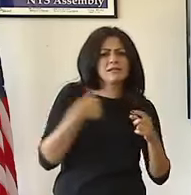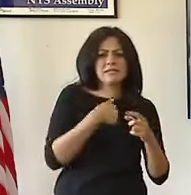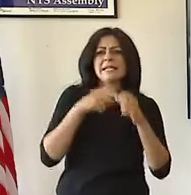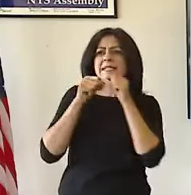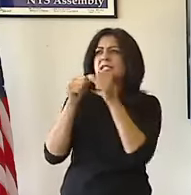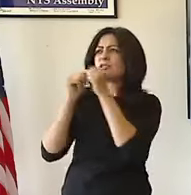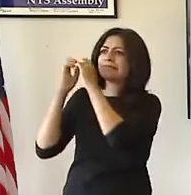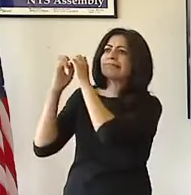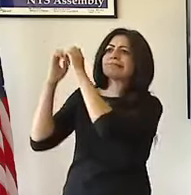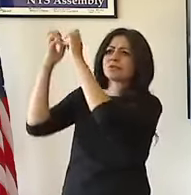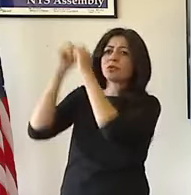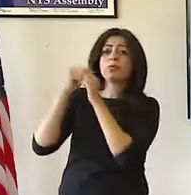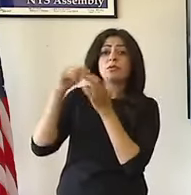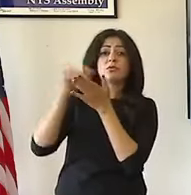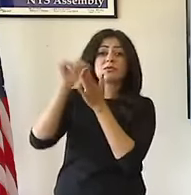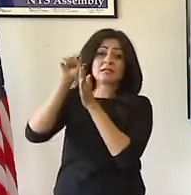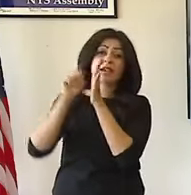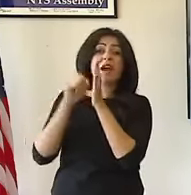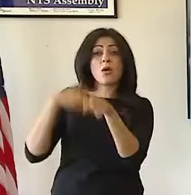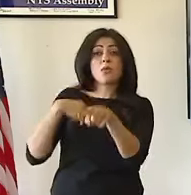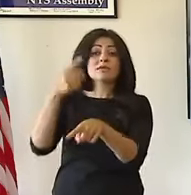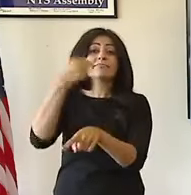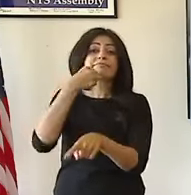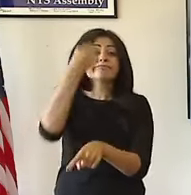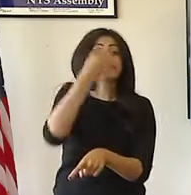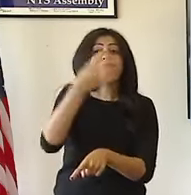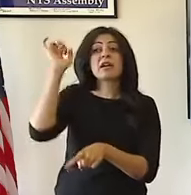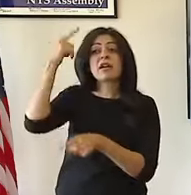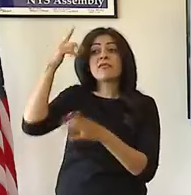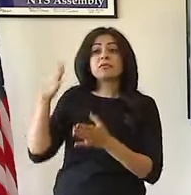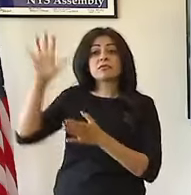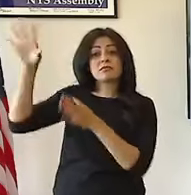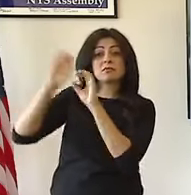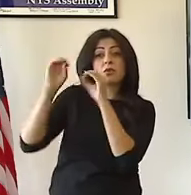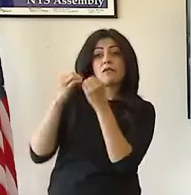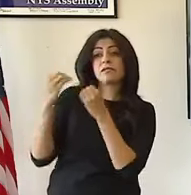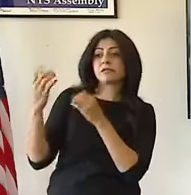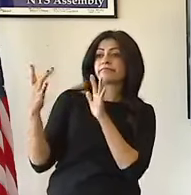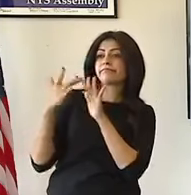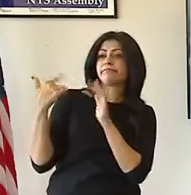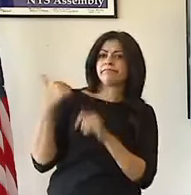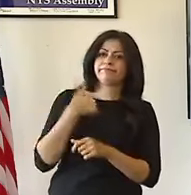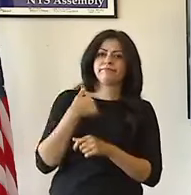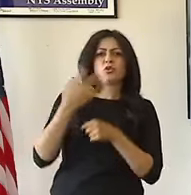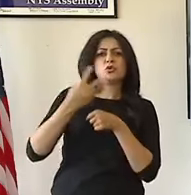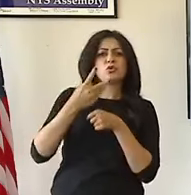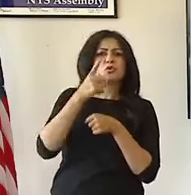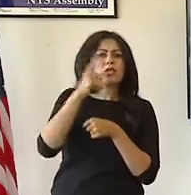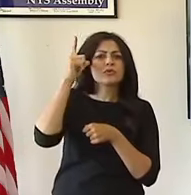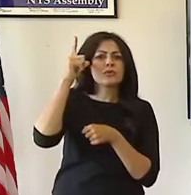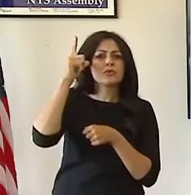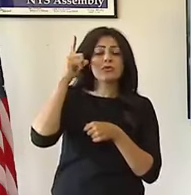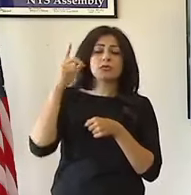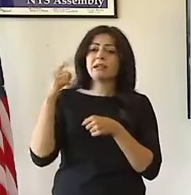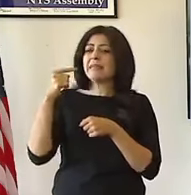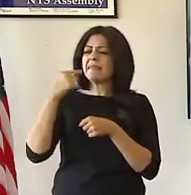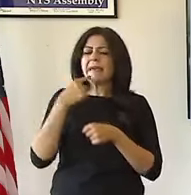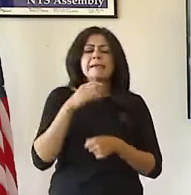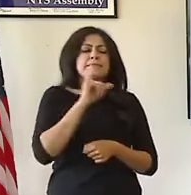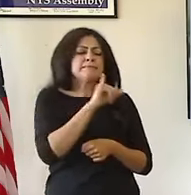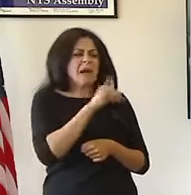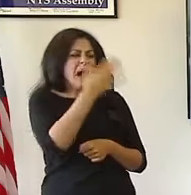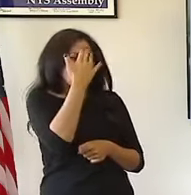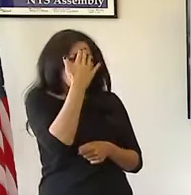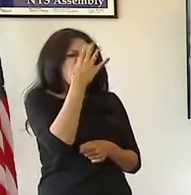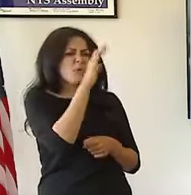you that the governor's office contacted me 2 days ago. They acknowledge the argument that we're making. They